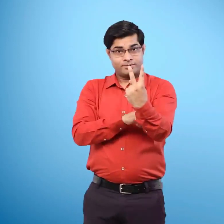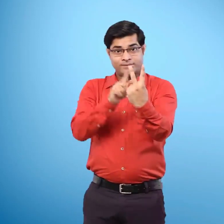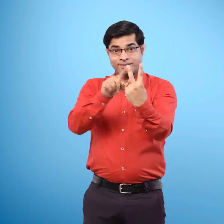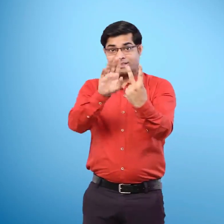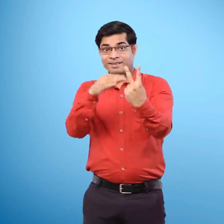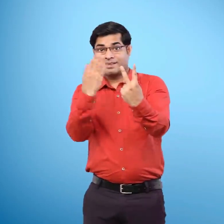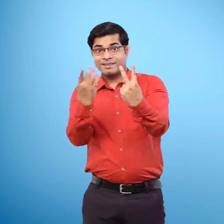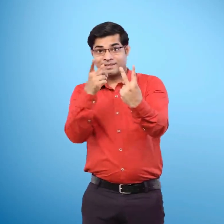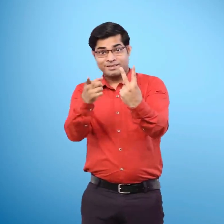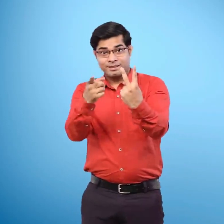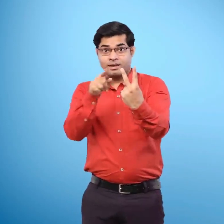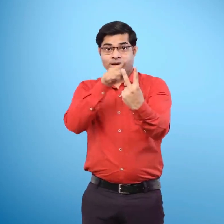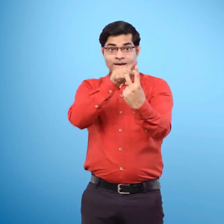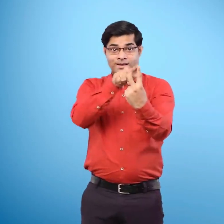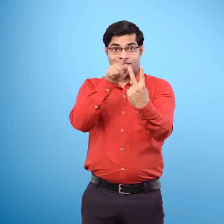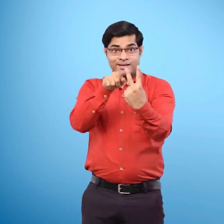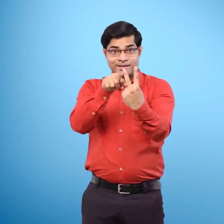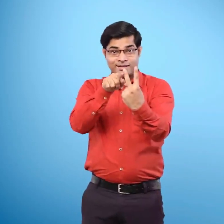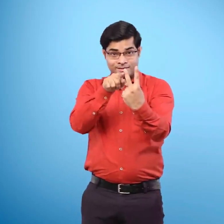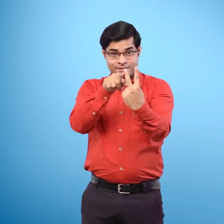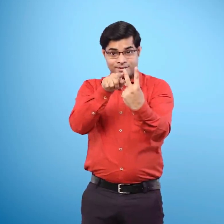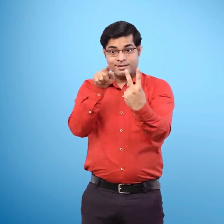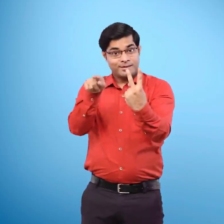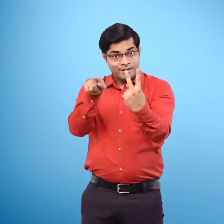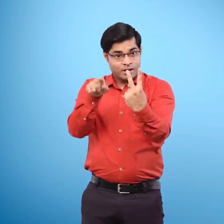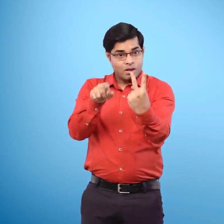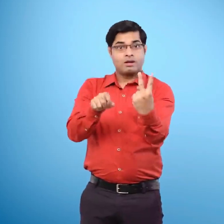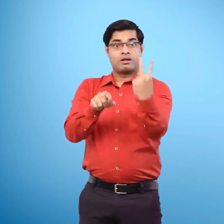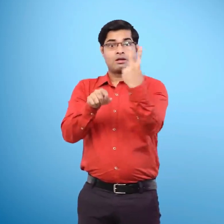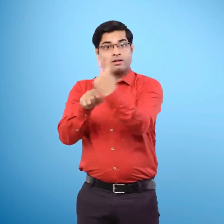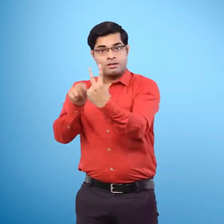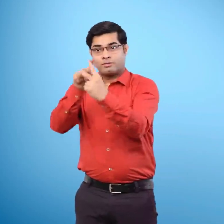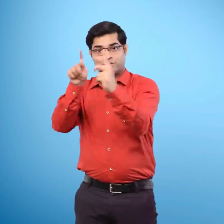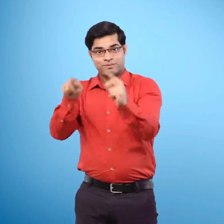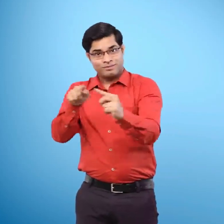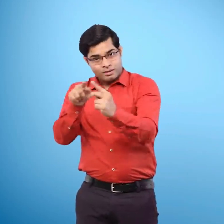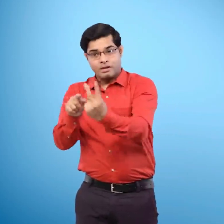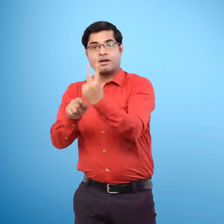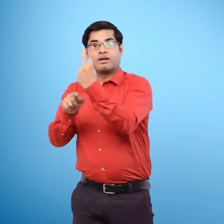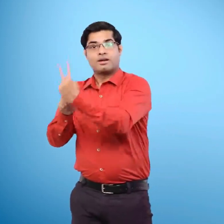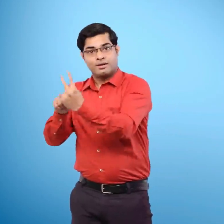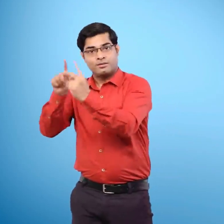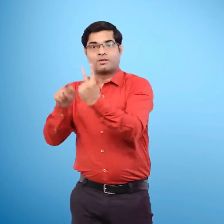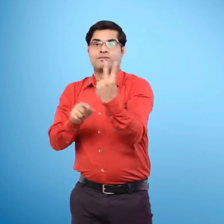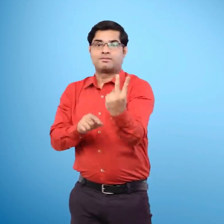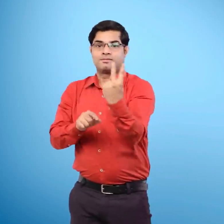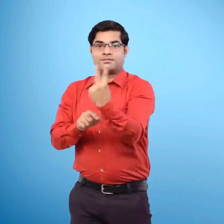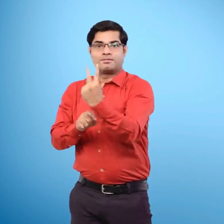The pattern reads as box 1, box 2, box 1, box 2, box 1, box